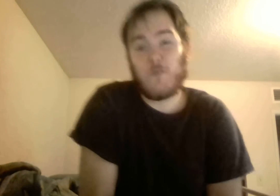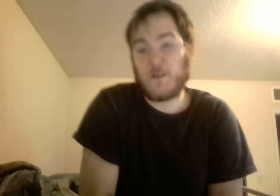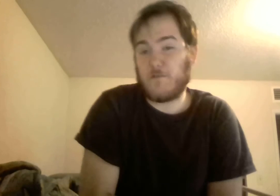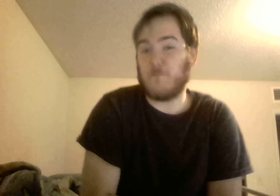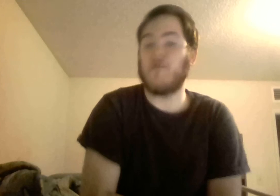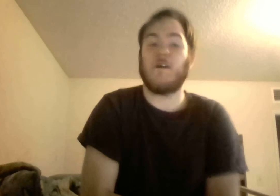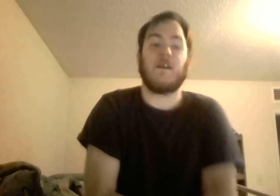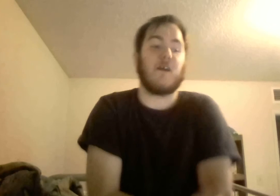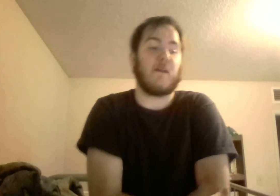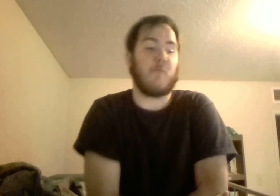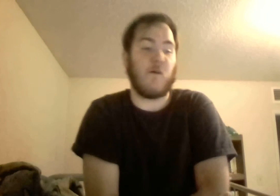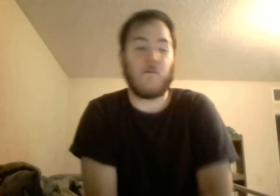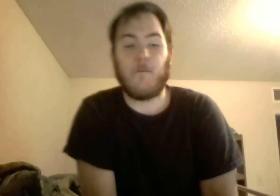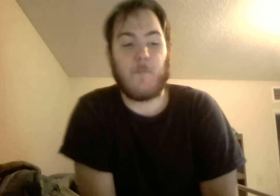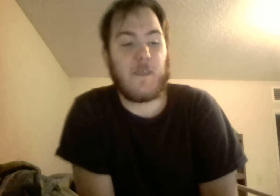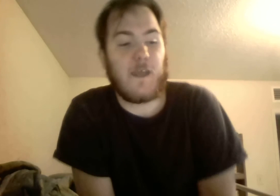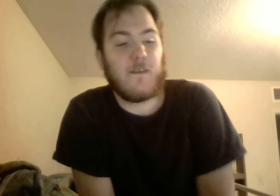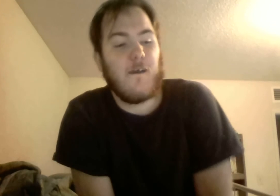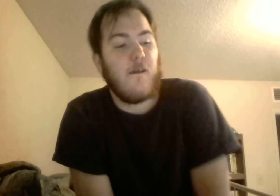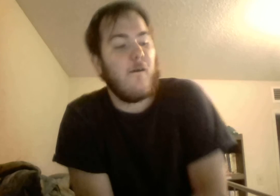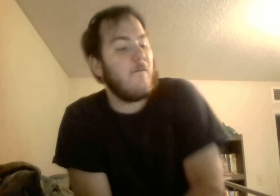really cool, I suppose.